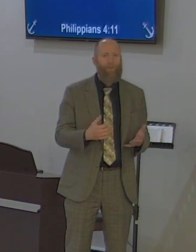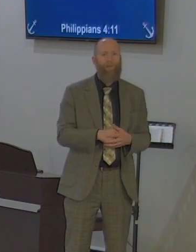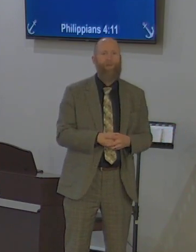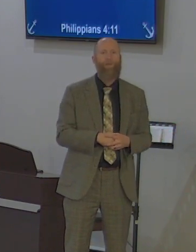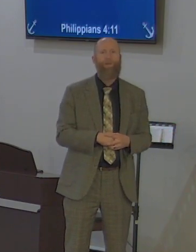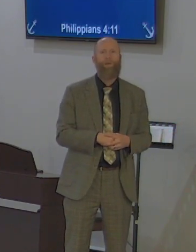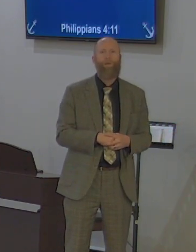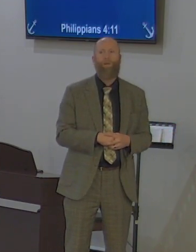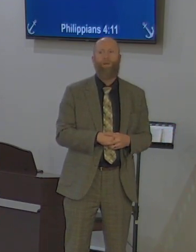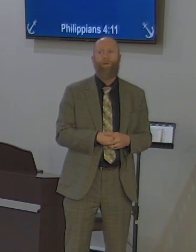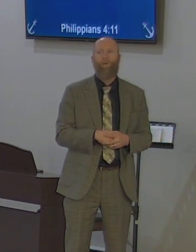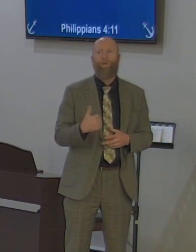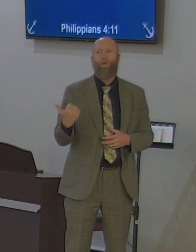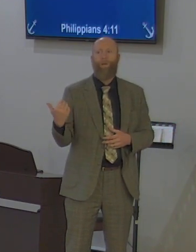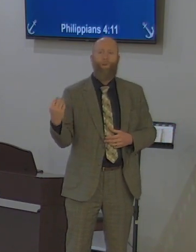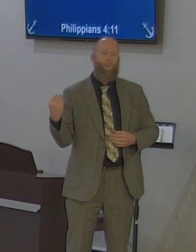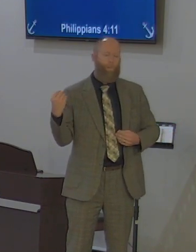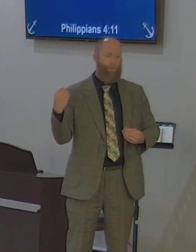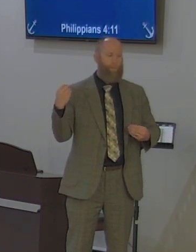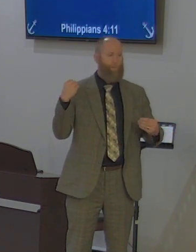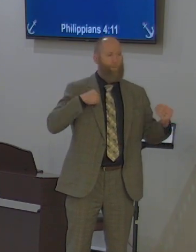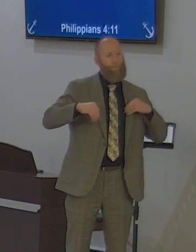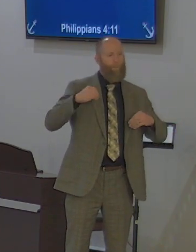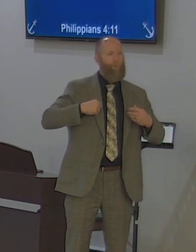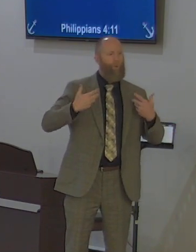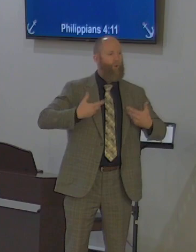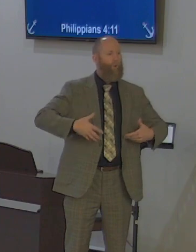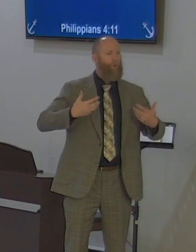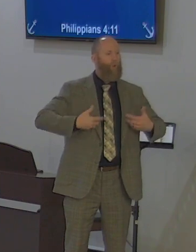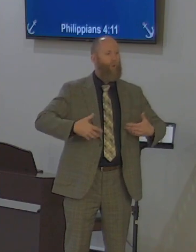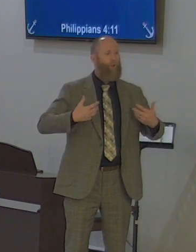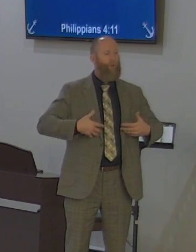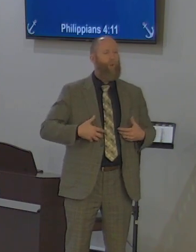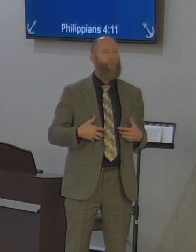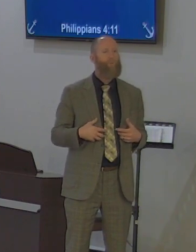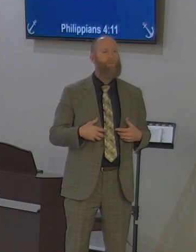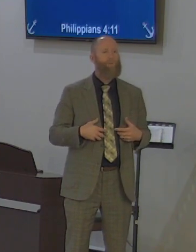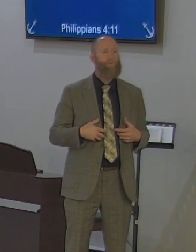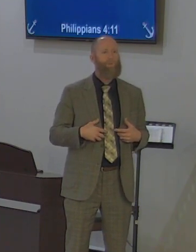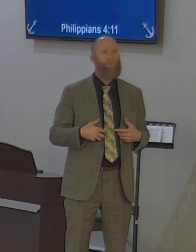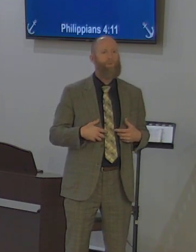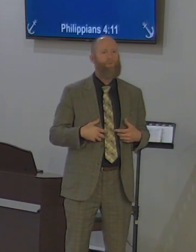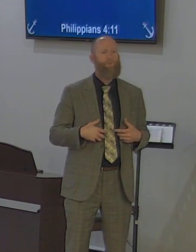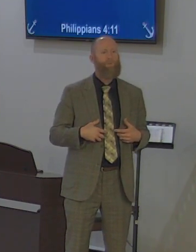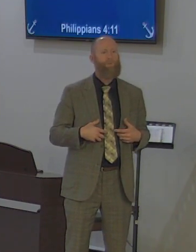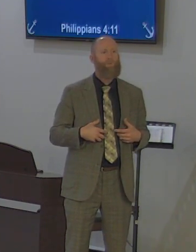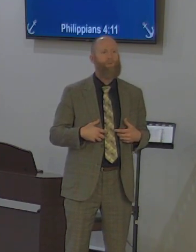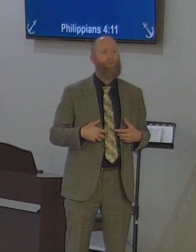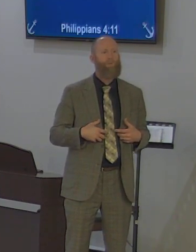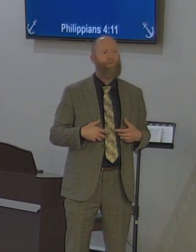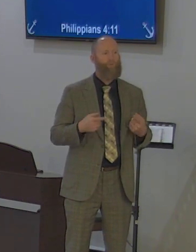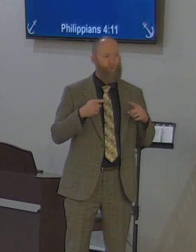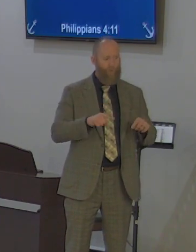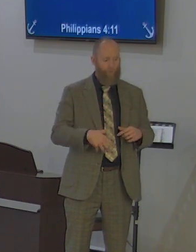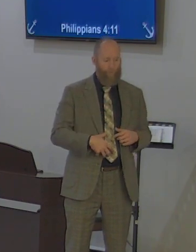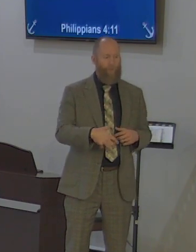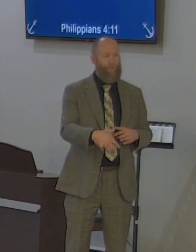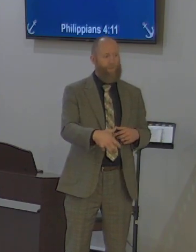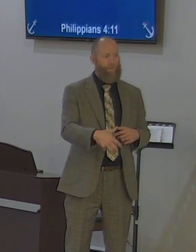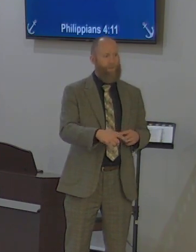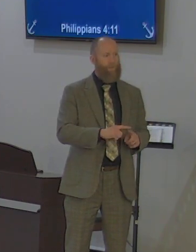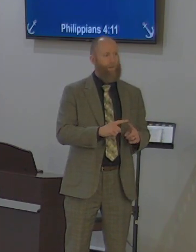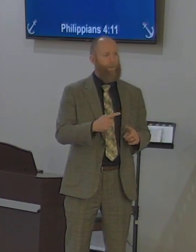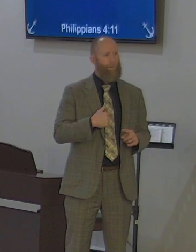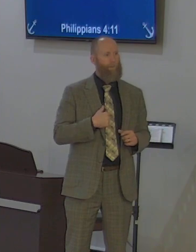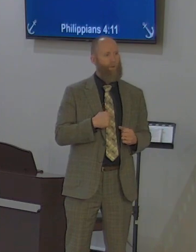I'm putting my clothes on, and they were, of course, clothes that fit her pregnant. And I'm going home with